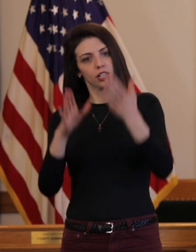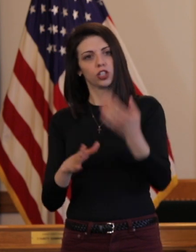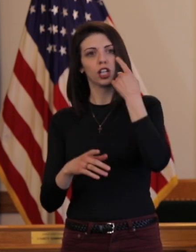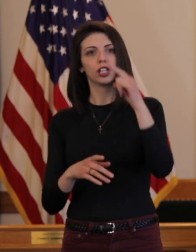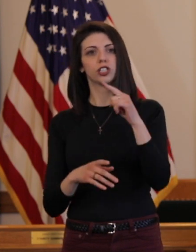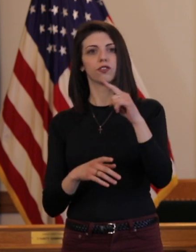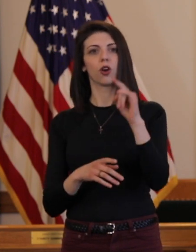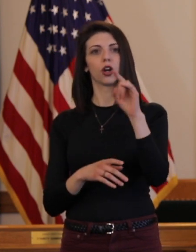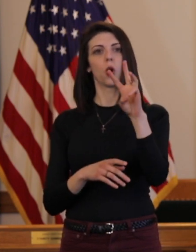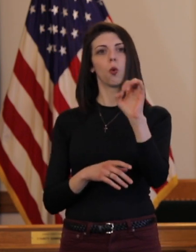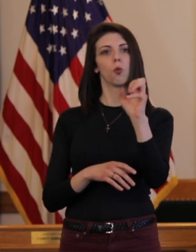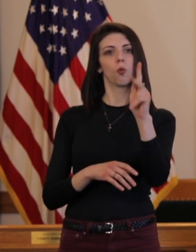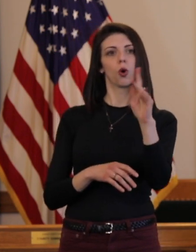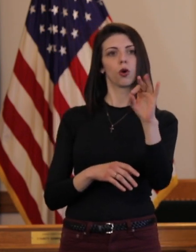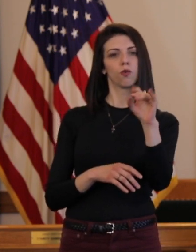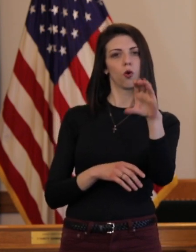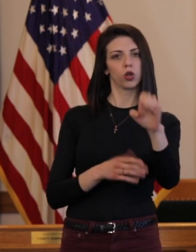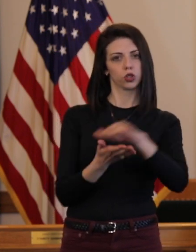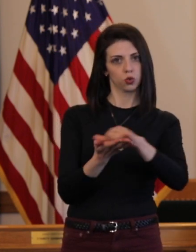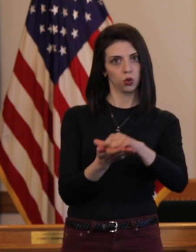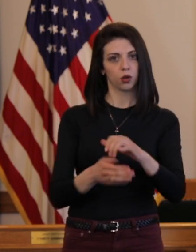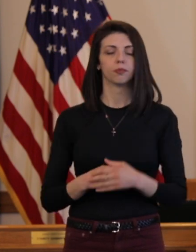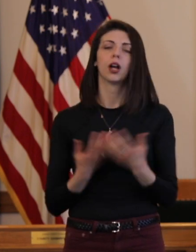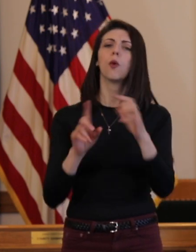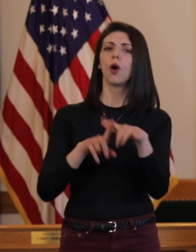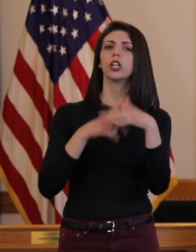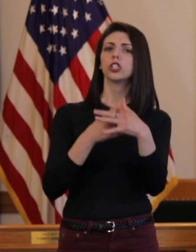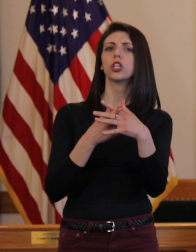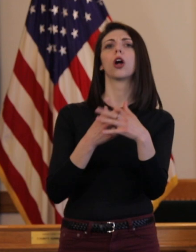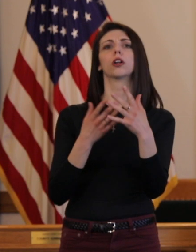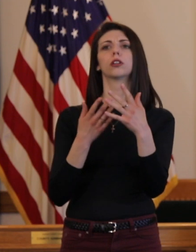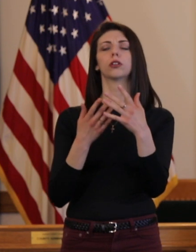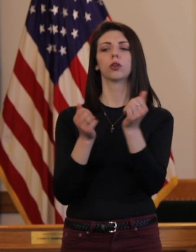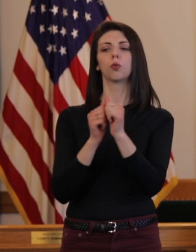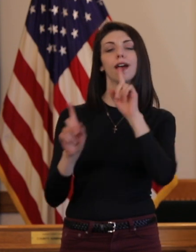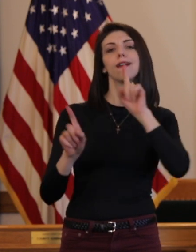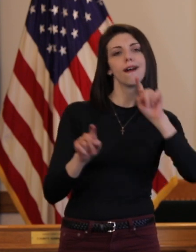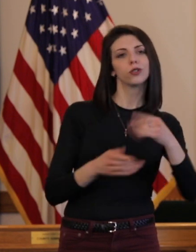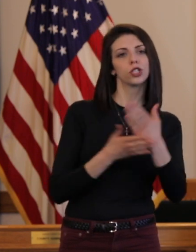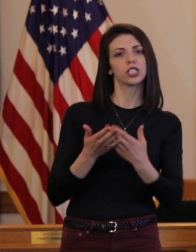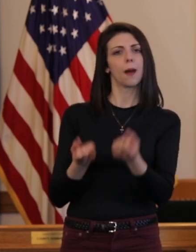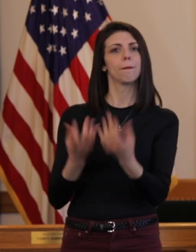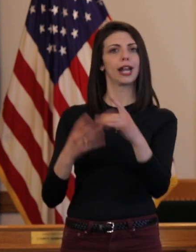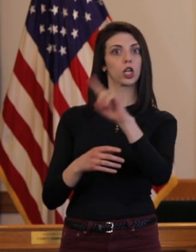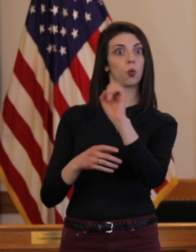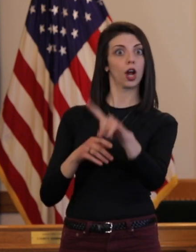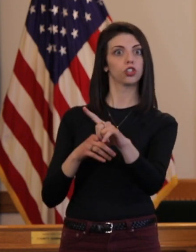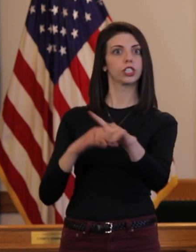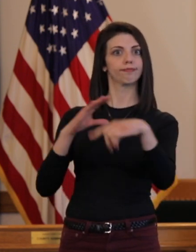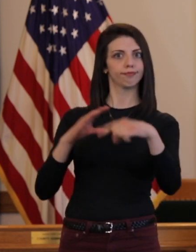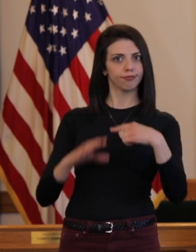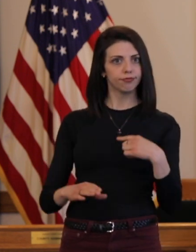York. I'd like to start off today's presentation by addressing some questions that have come up in the past few days regarding